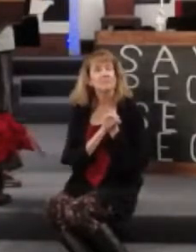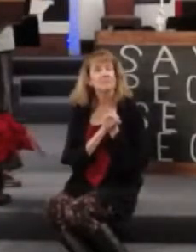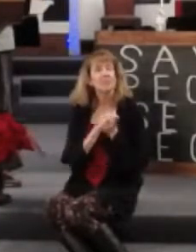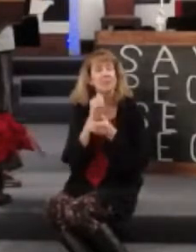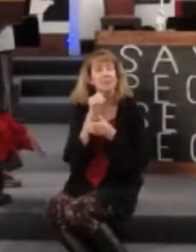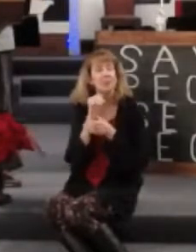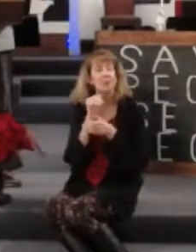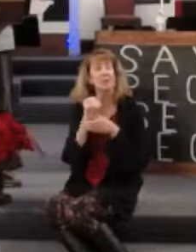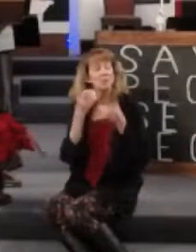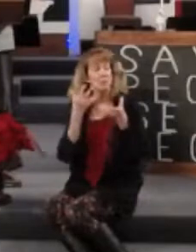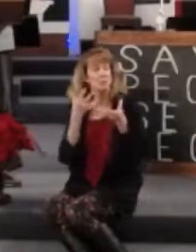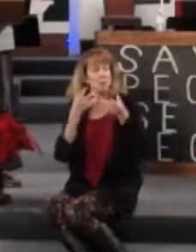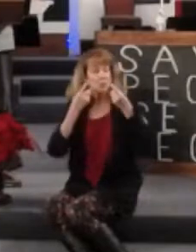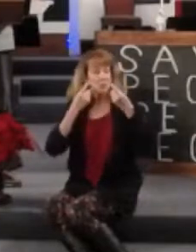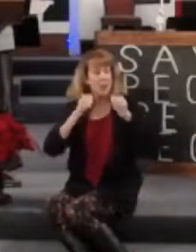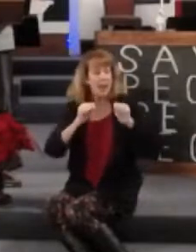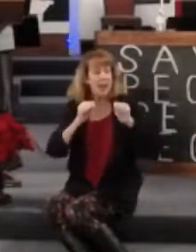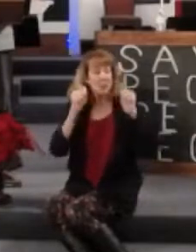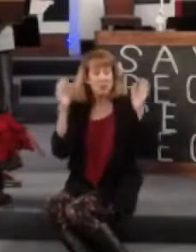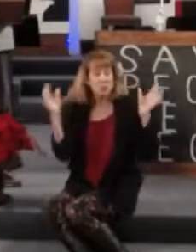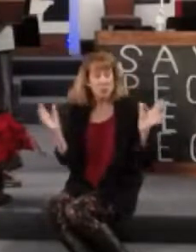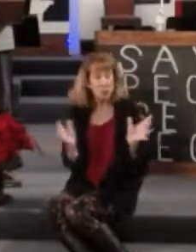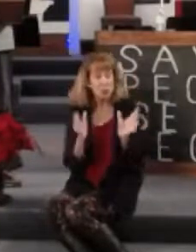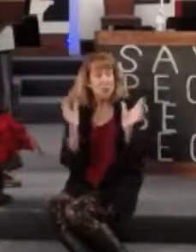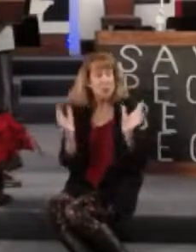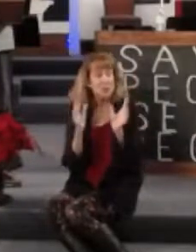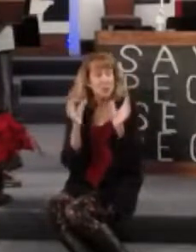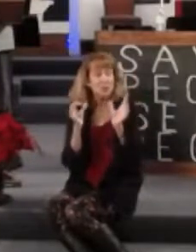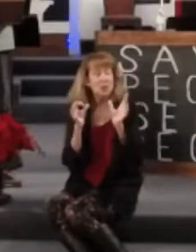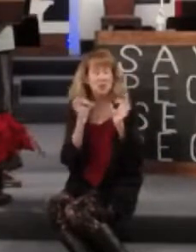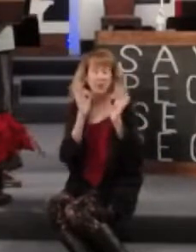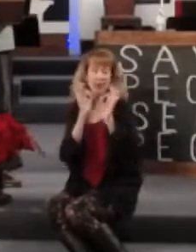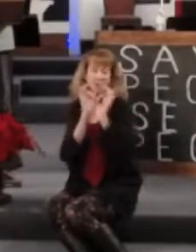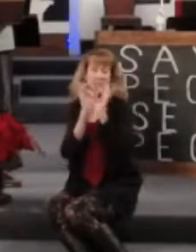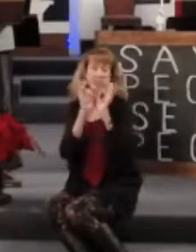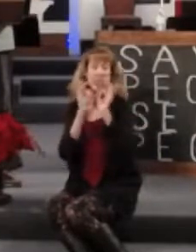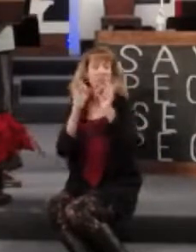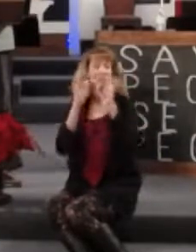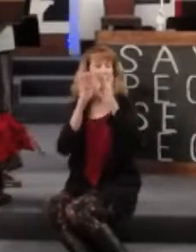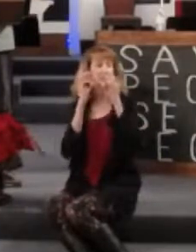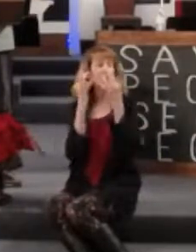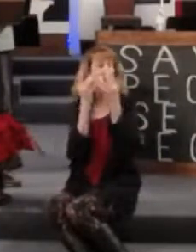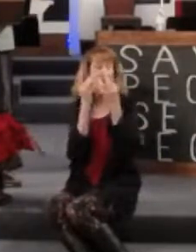So you want to strive for the ideal family?